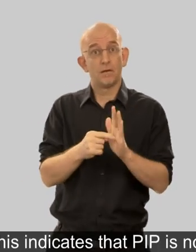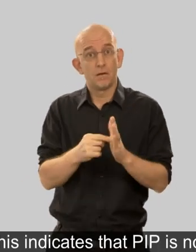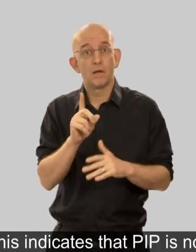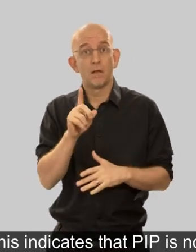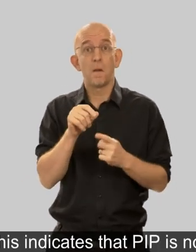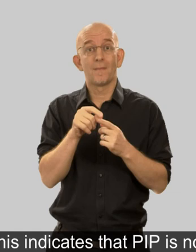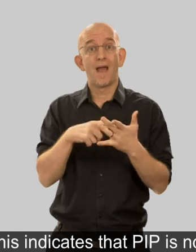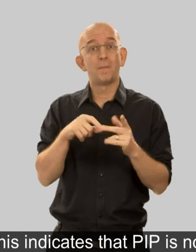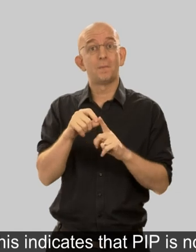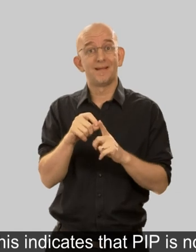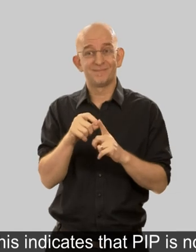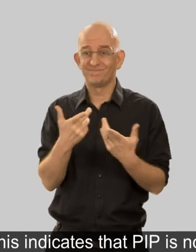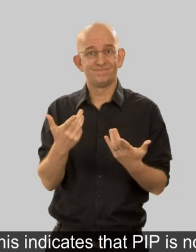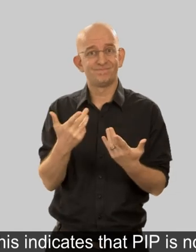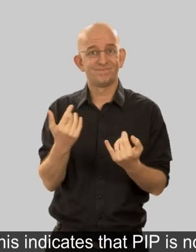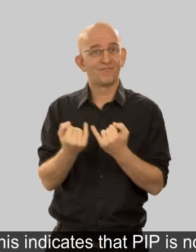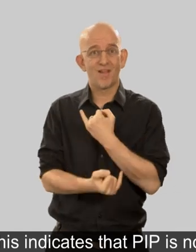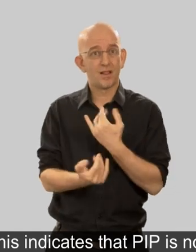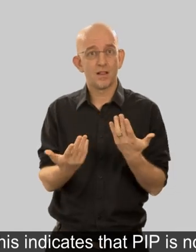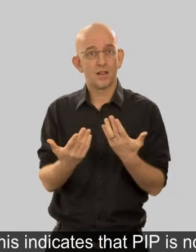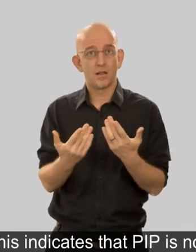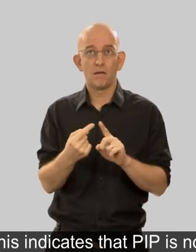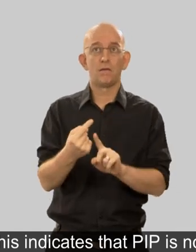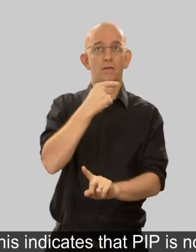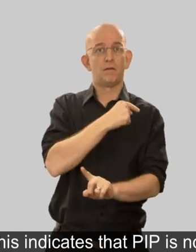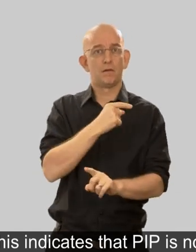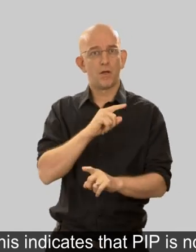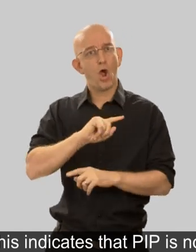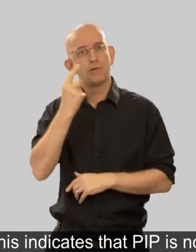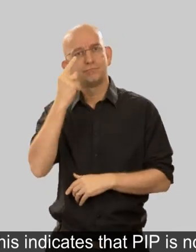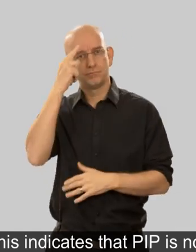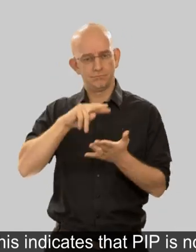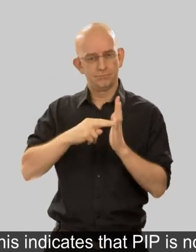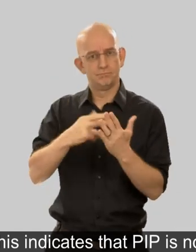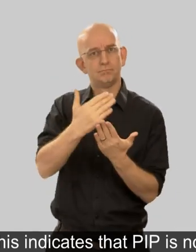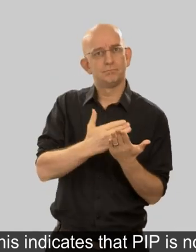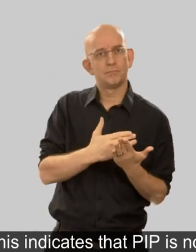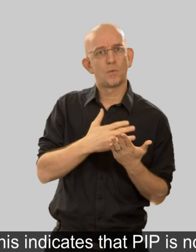If this indicates that PIP is not delivering the original policy intent,